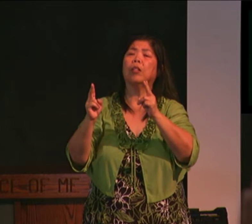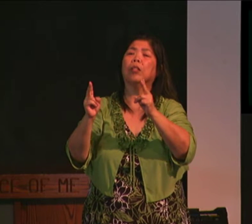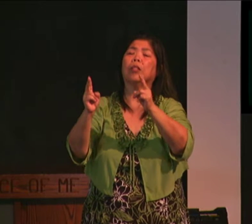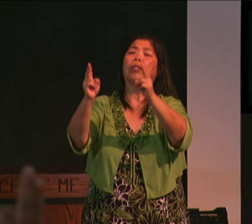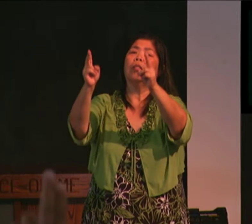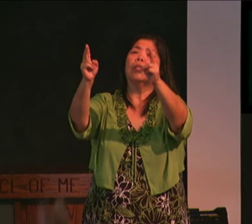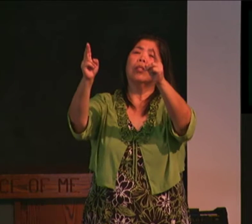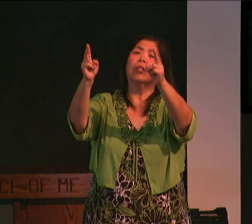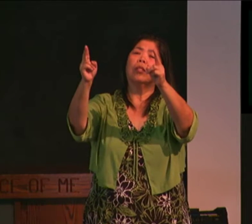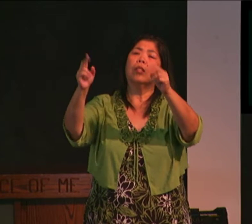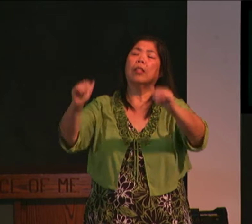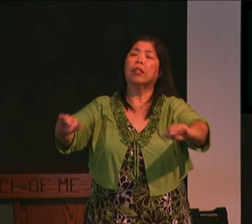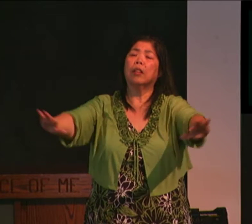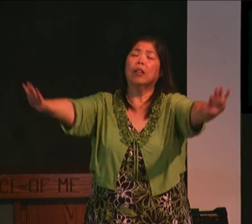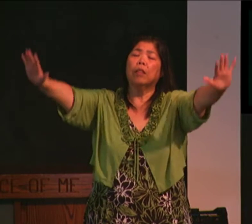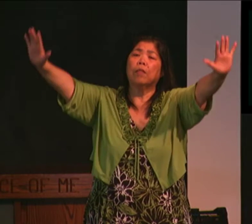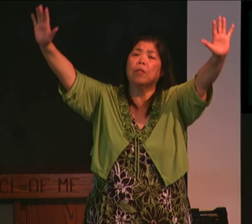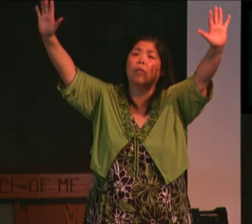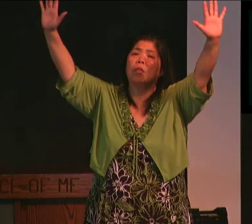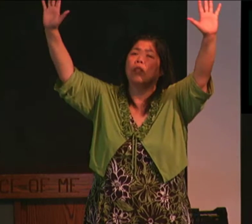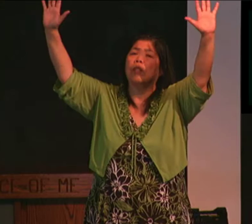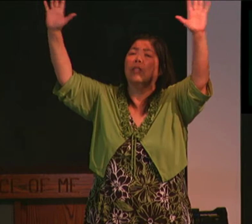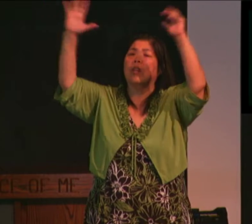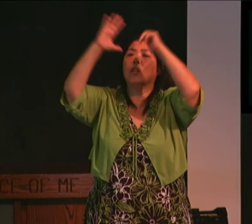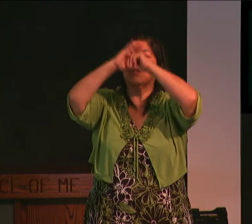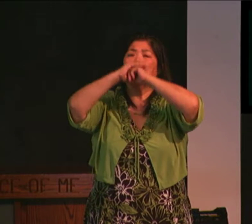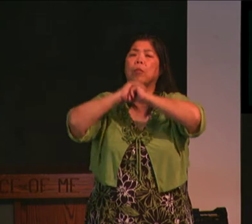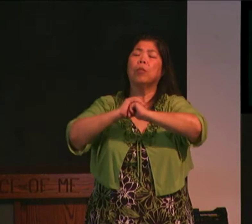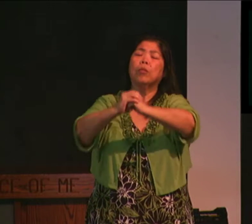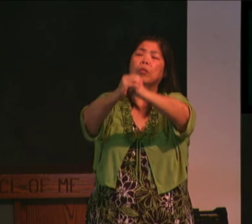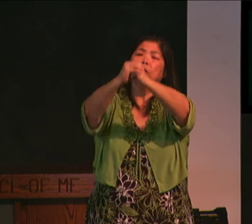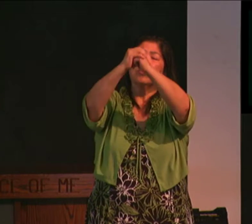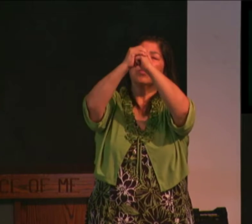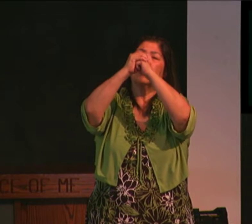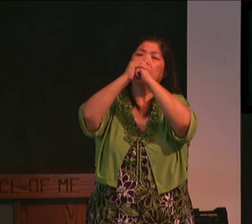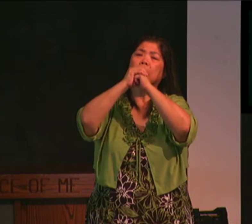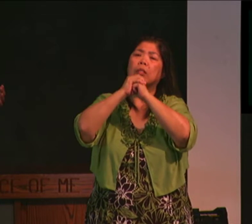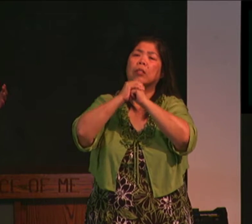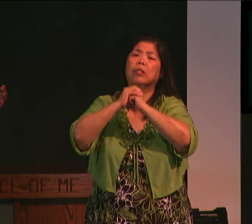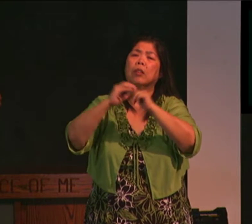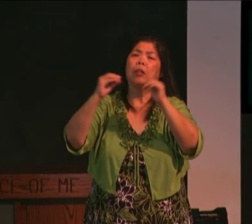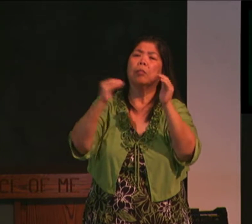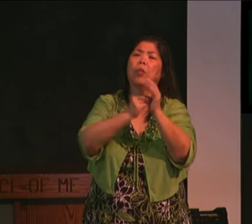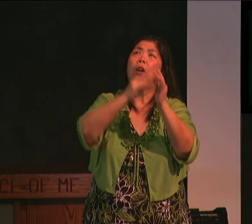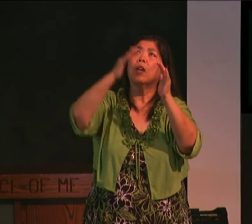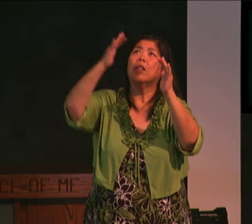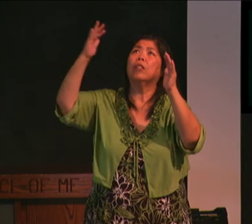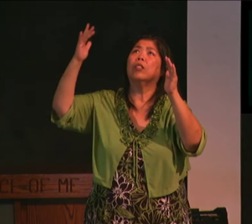as we lift our hands in worship and glorify your name.